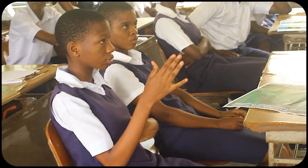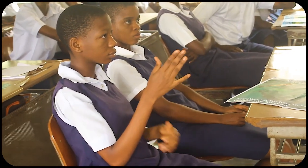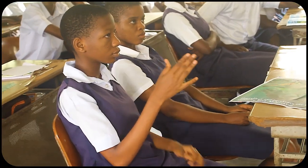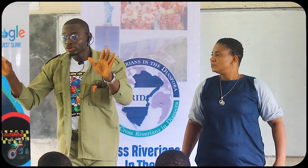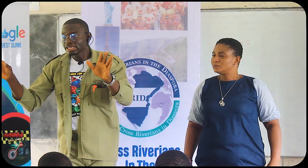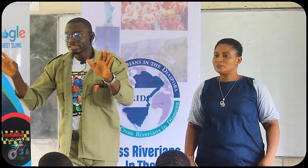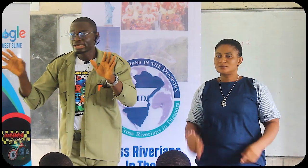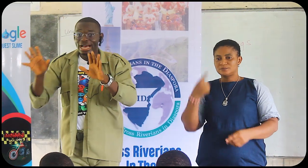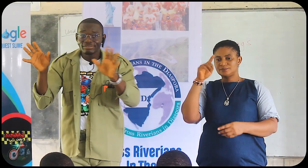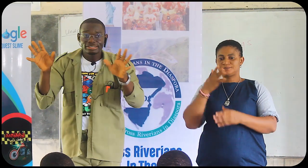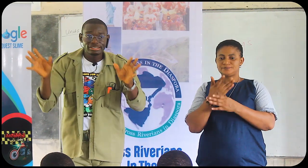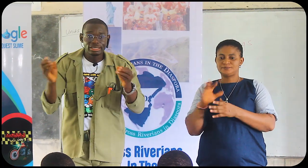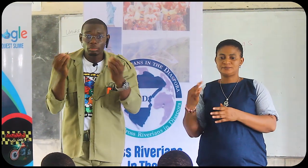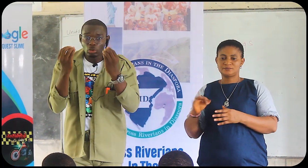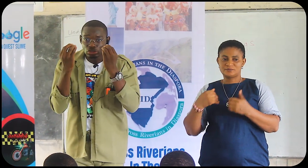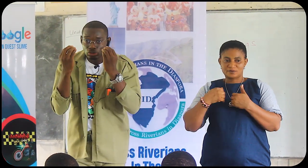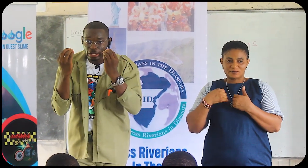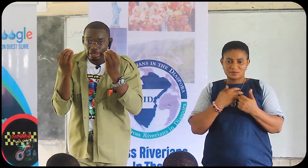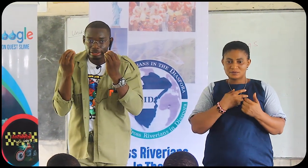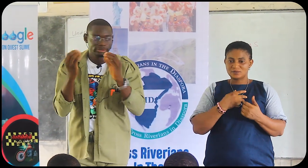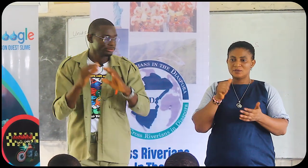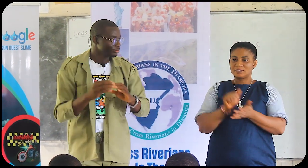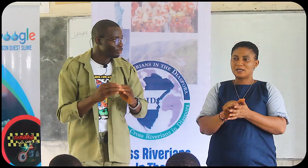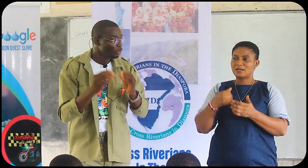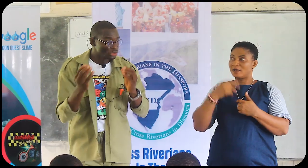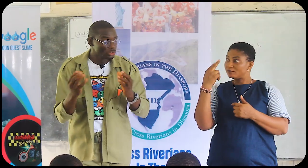For some of us that haven't seen mosquito egg